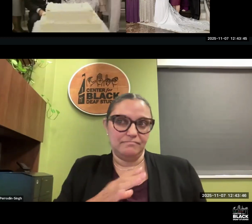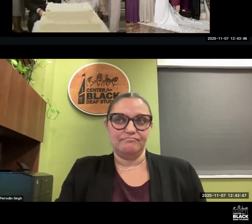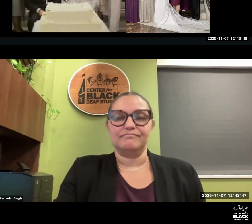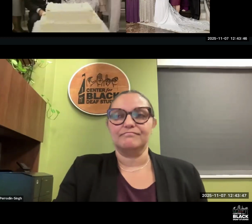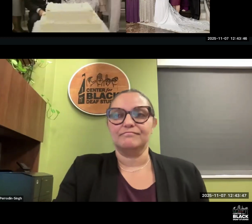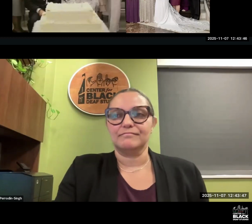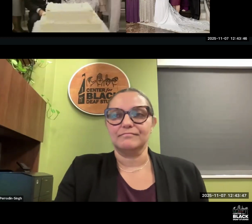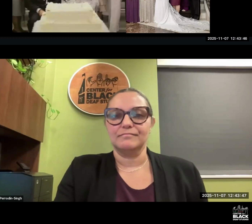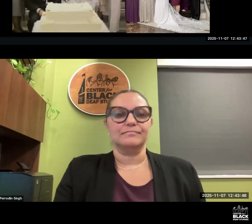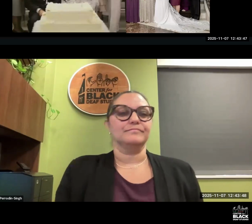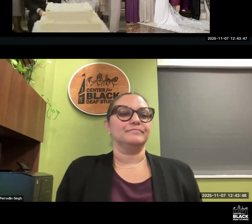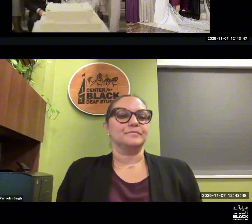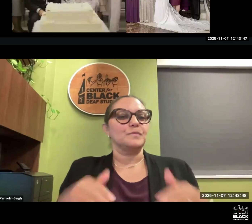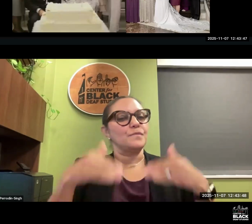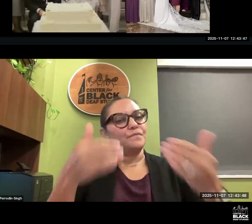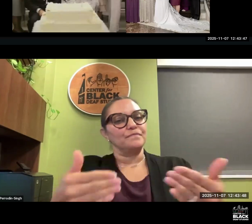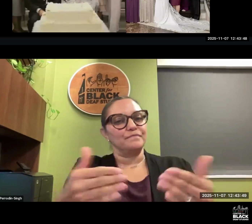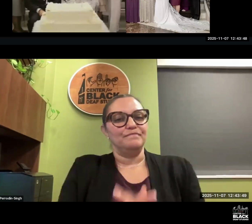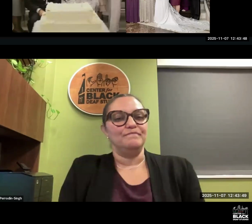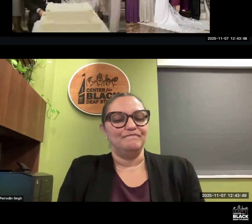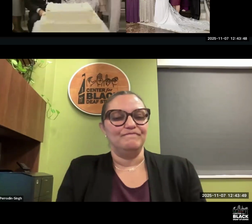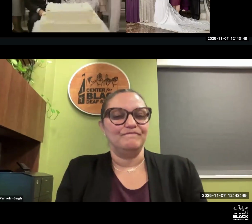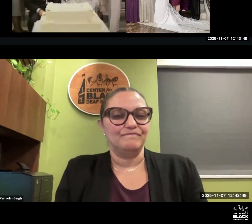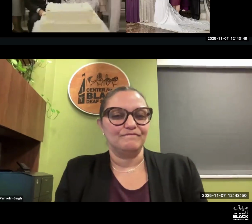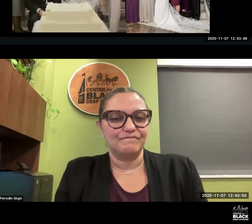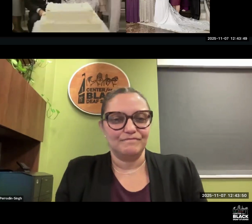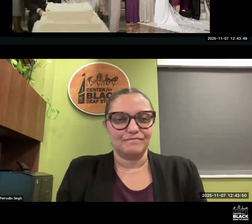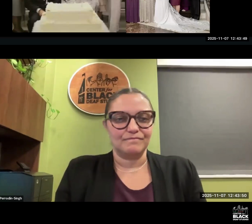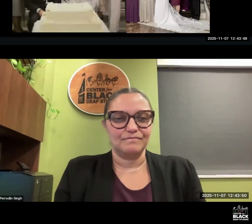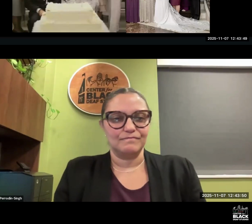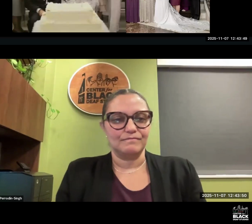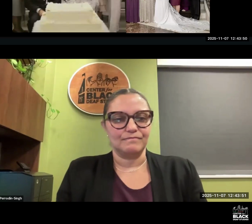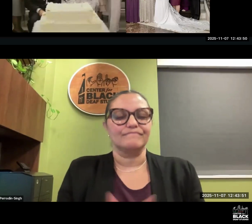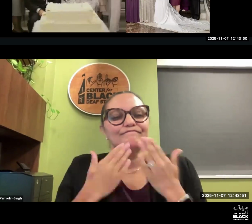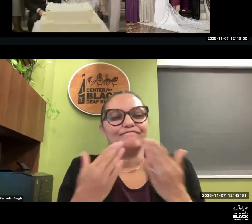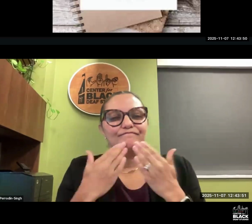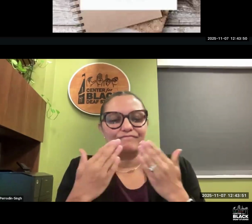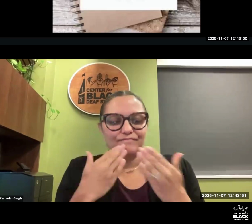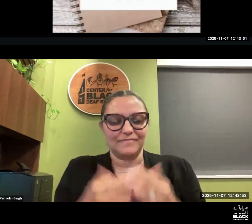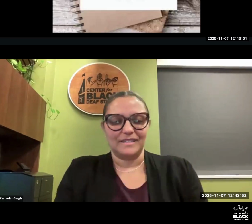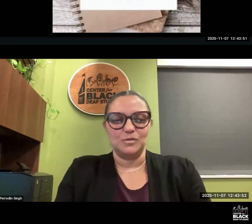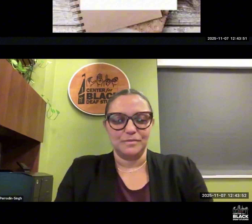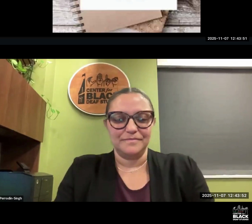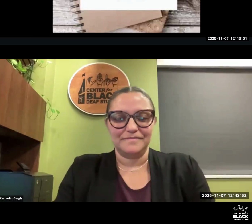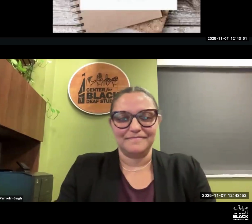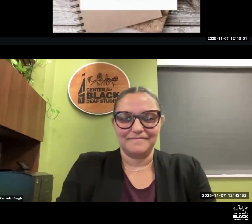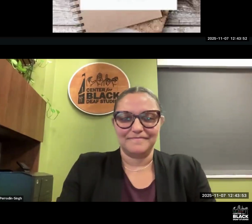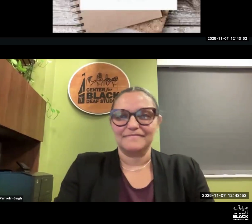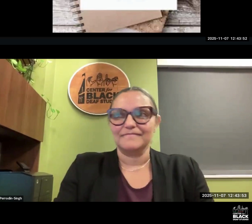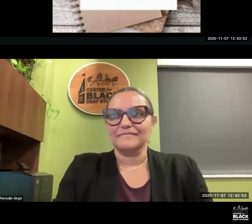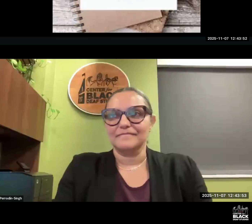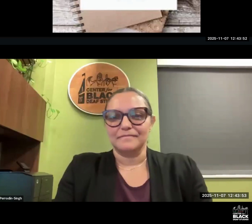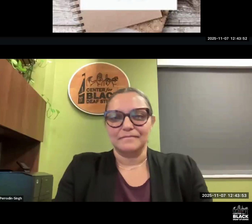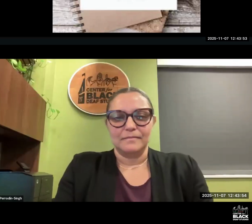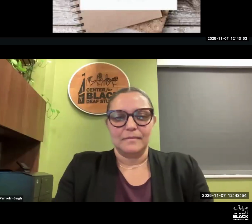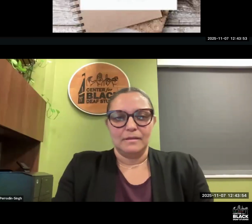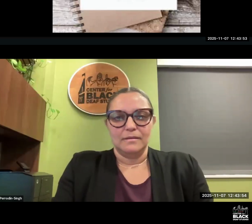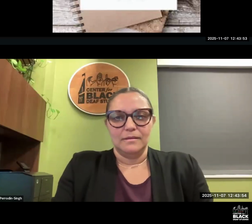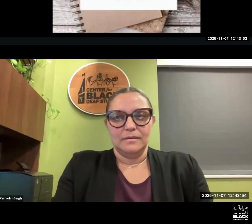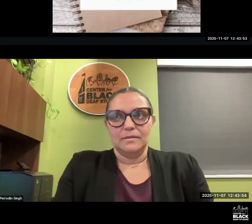family, and I'm very proud of my identity as a Black deaf woman. So I want to end here and say